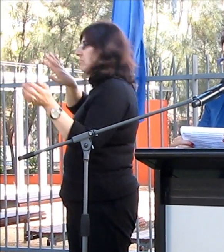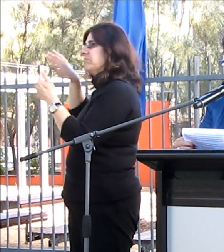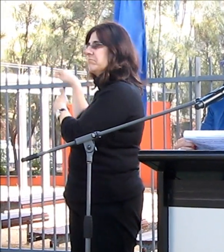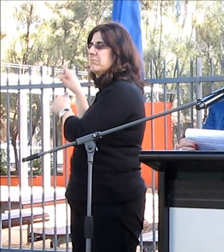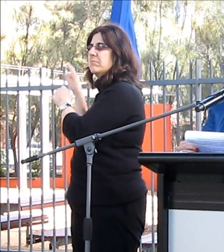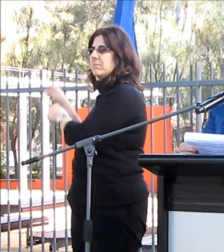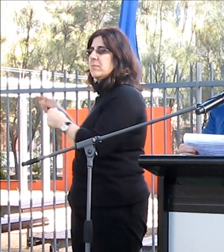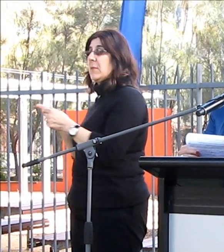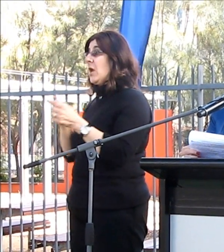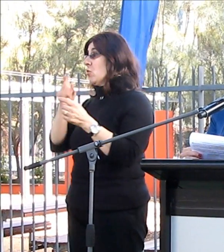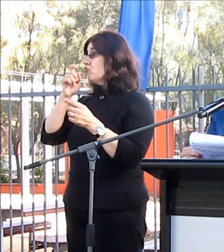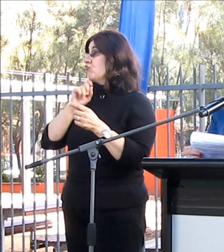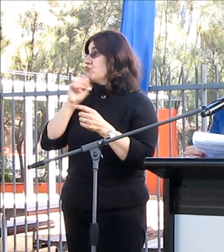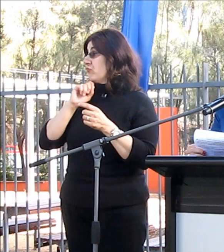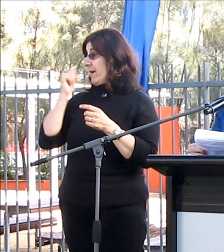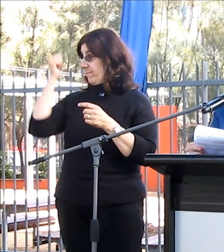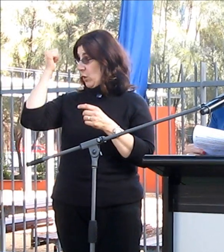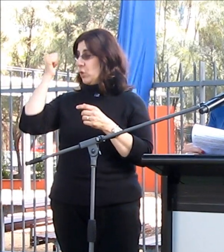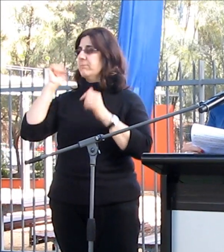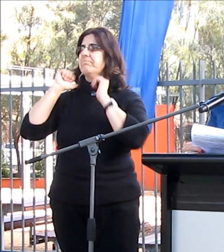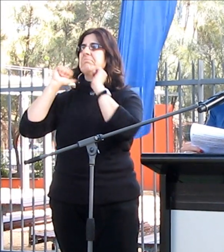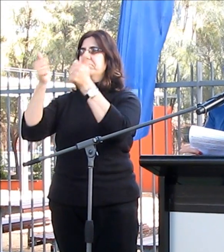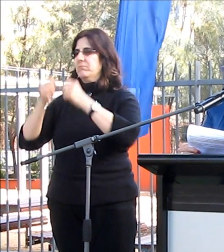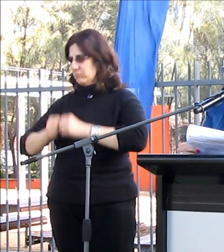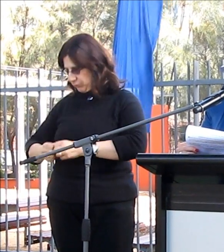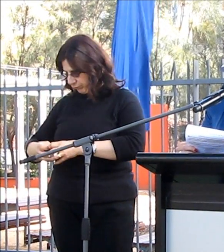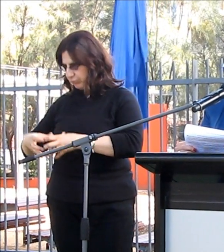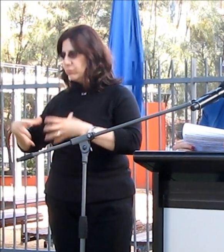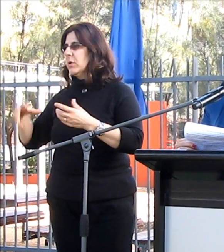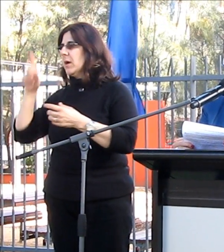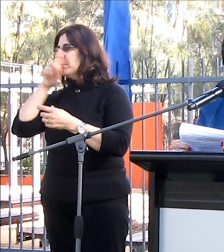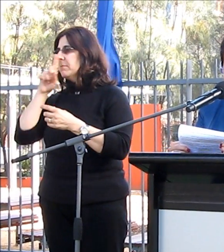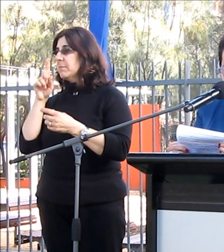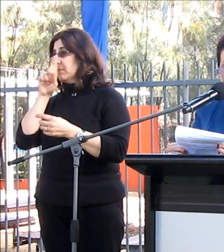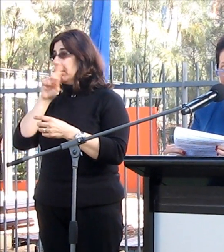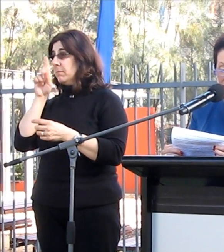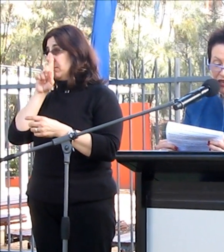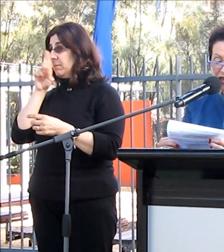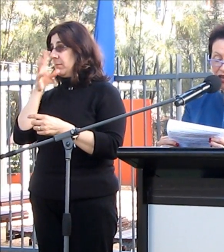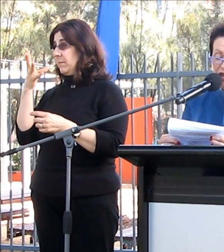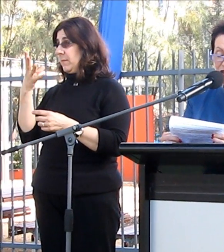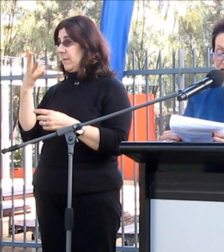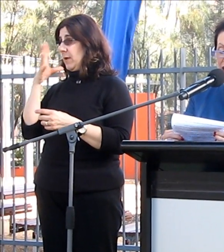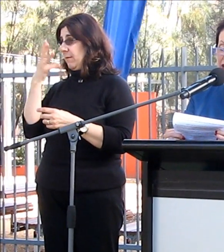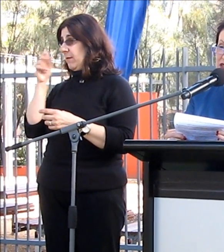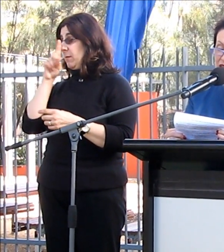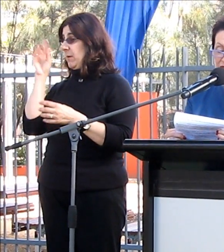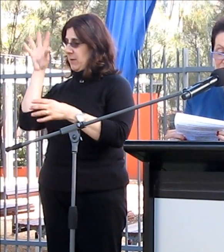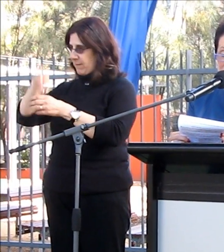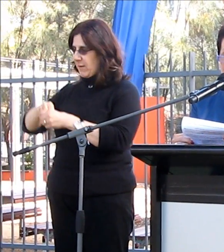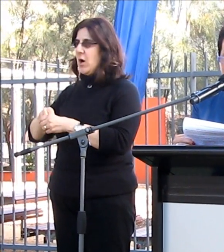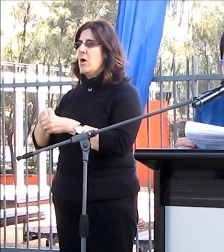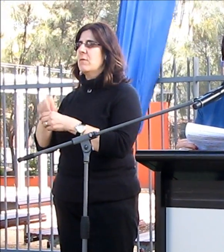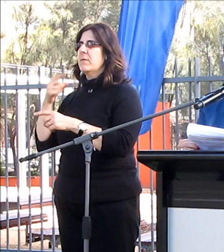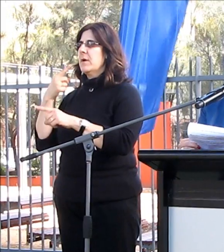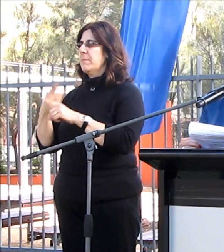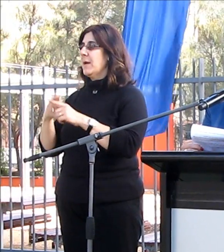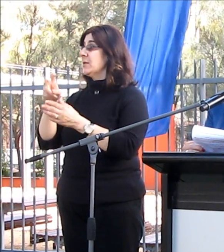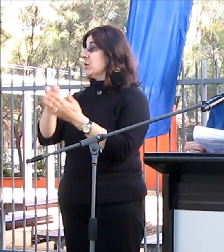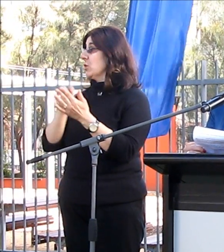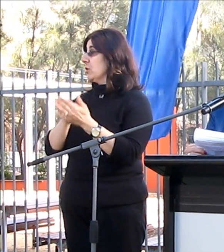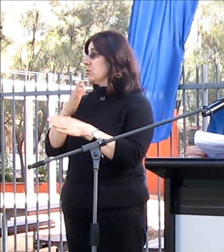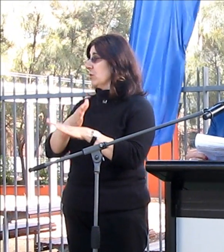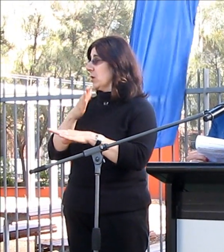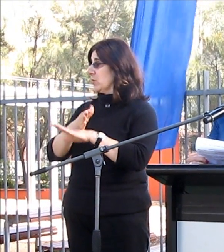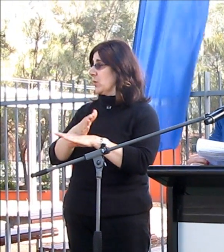the one in Redfern particularly has really taken off, and I think about 50 people are actively involved in that. I'd also like to thank our contractors,